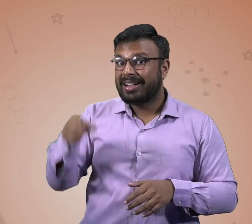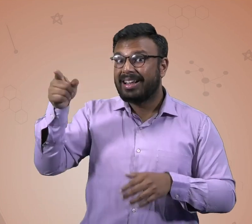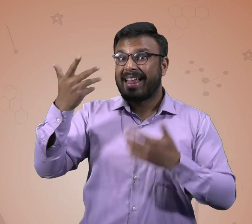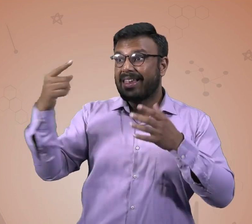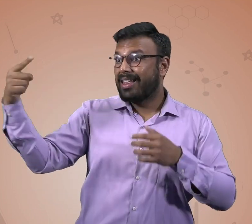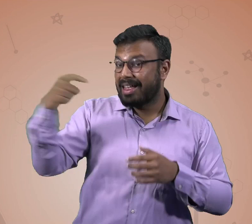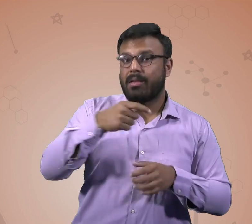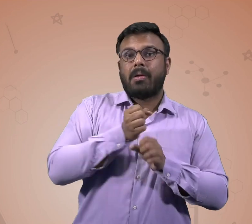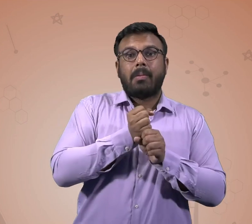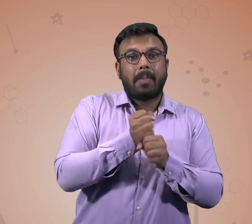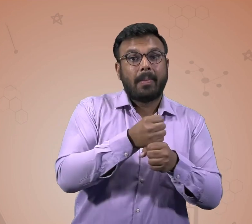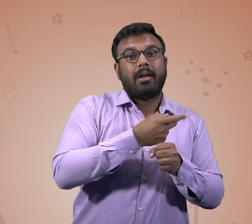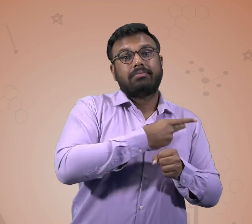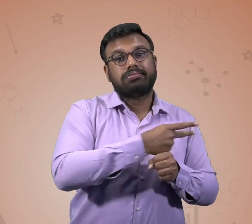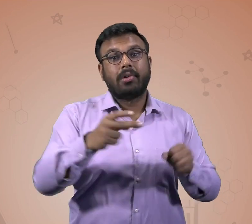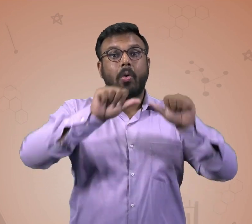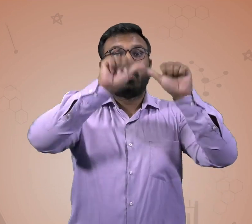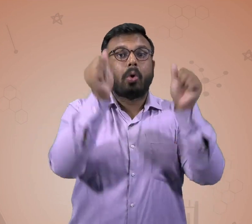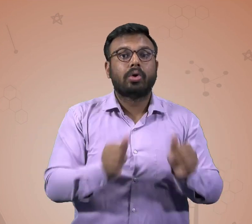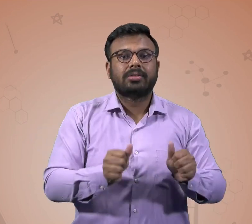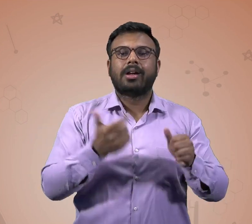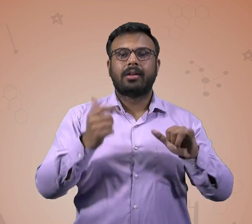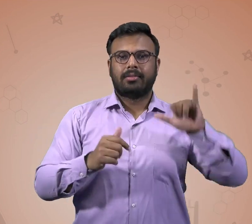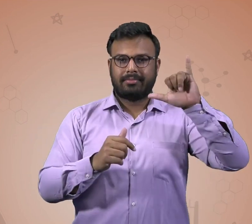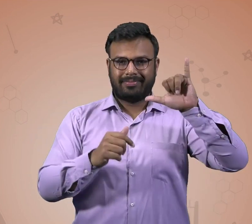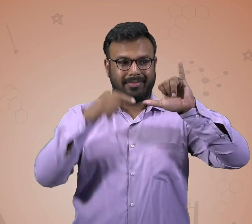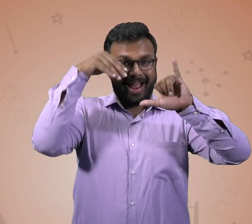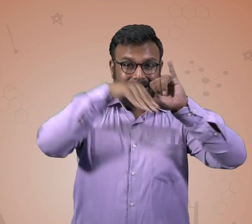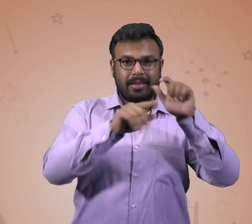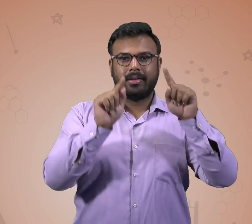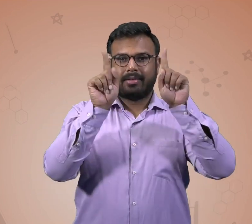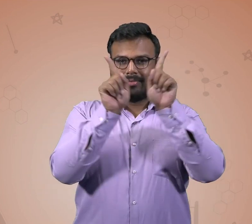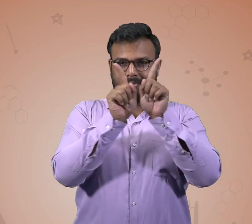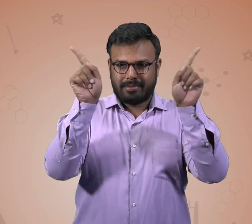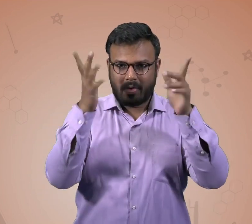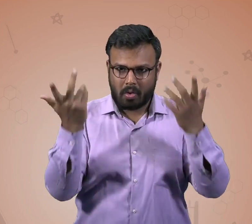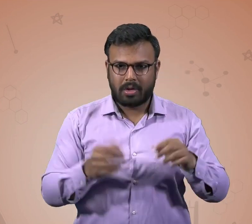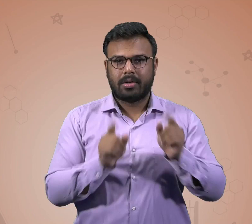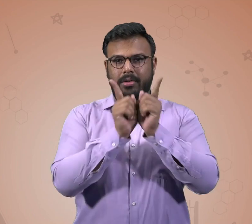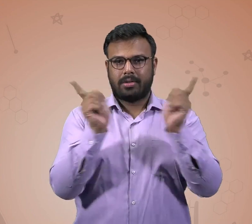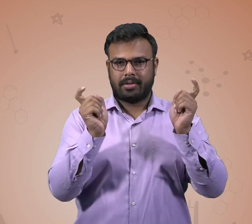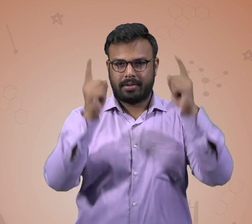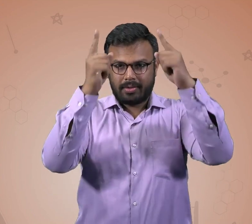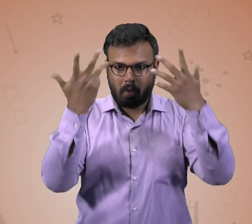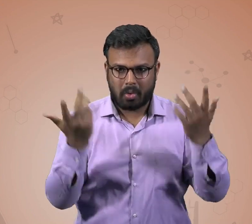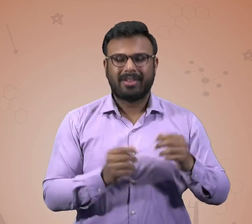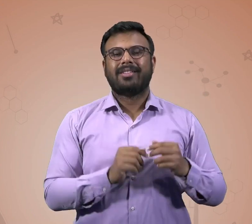Hence, there is a need to keep building new antibodies with different markers which can respond to the various kind of